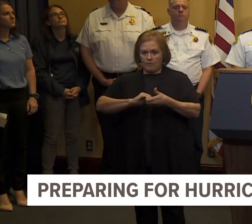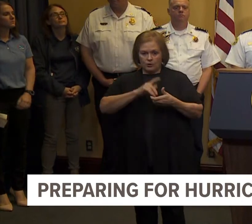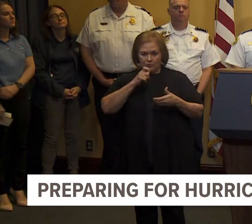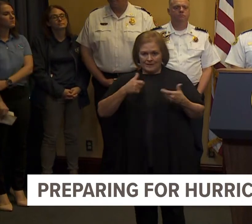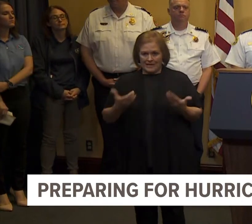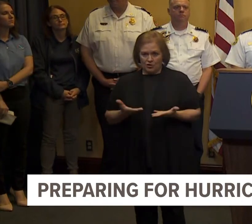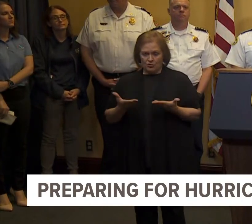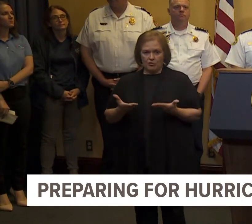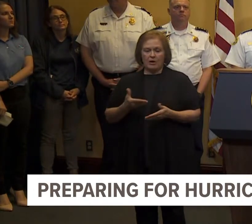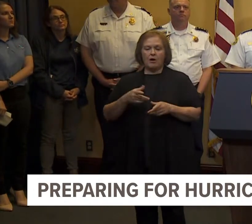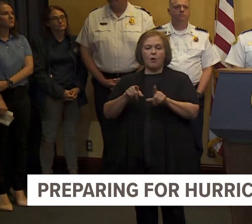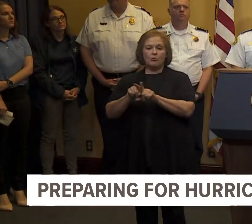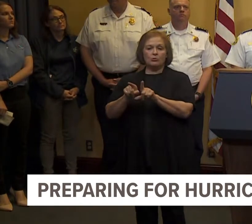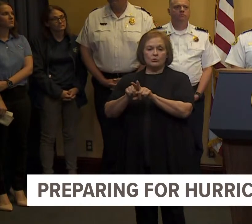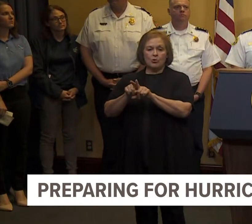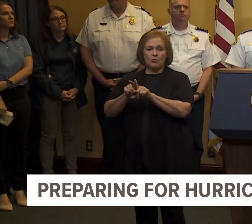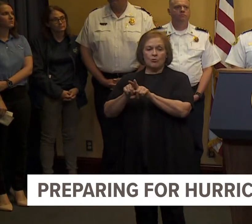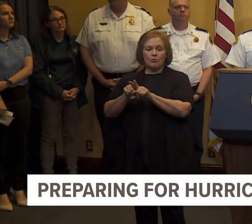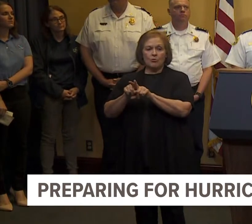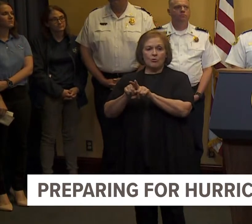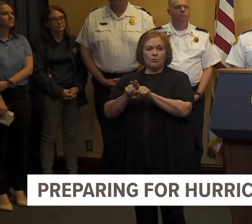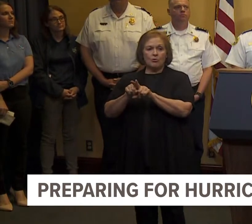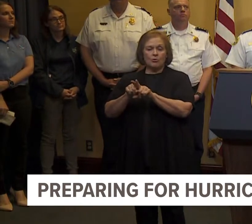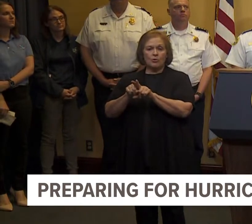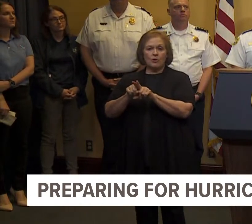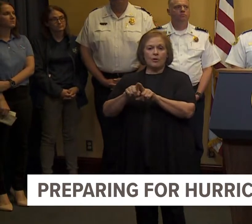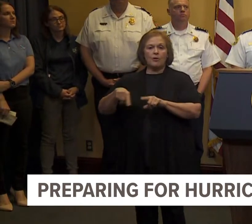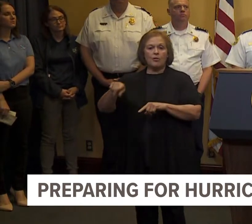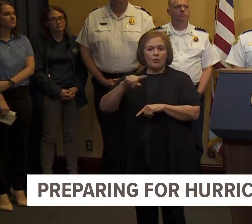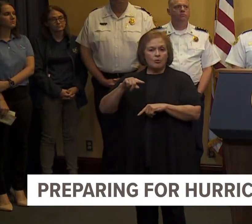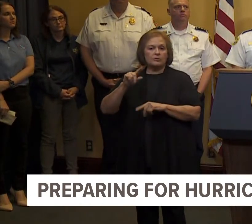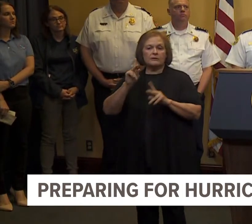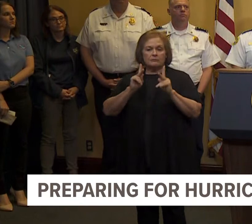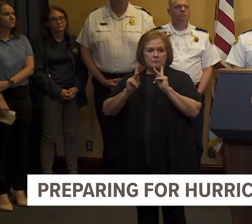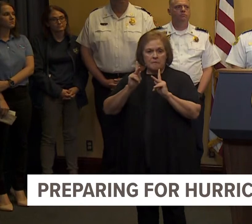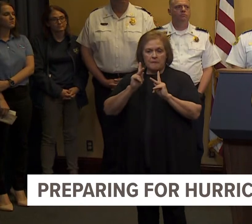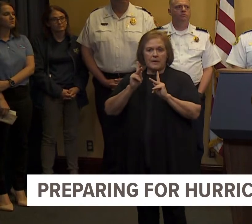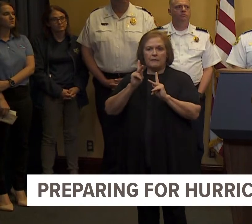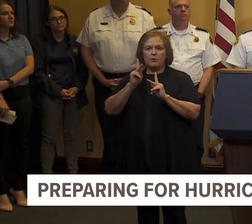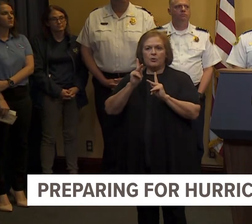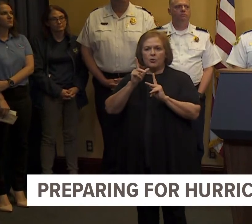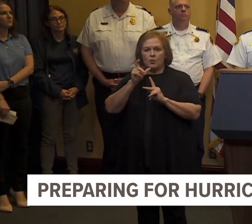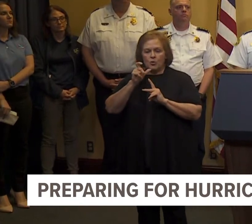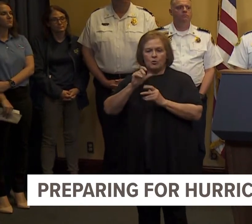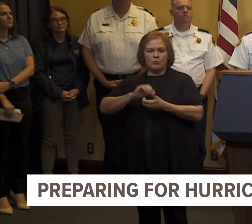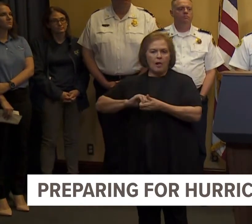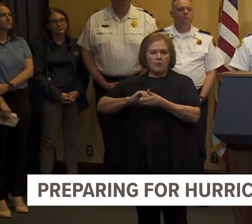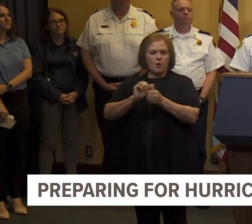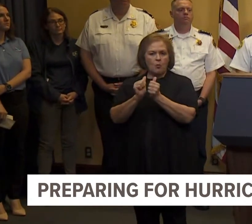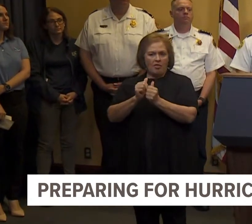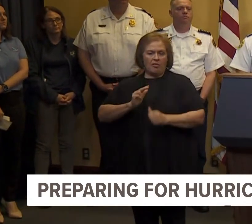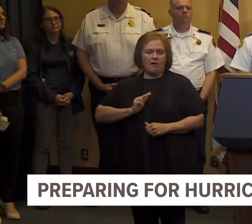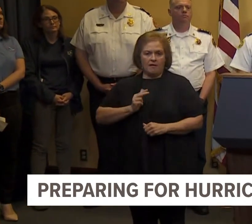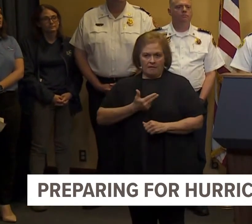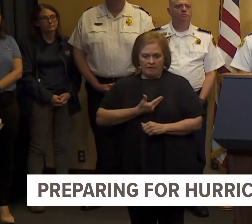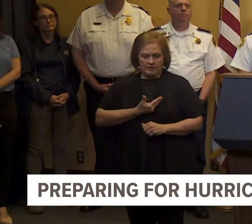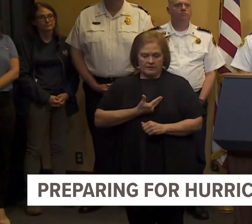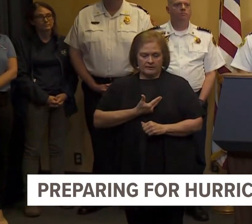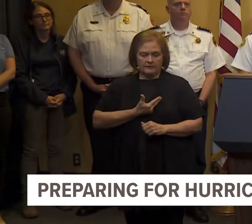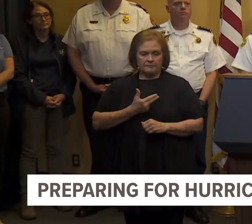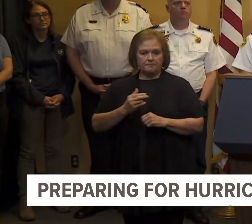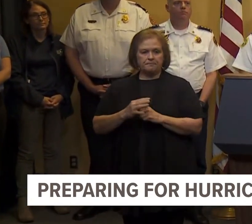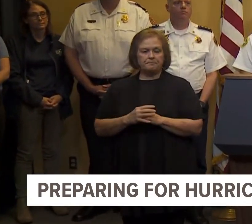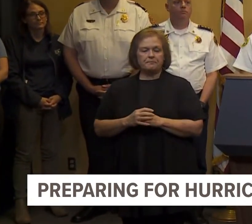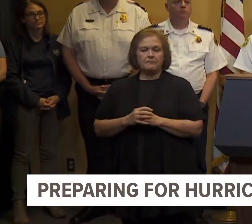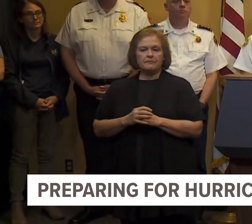here, as well as those that just remain in unified command in terms of collaborating partners with the city of